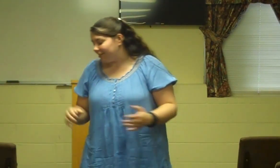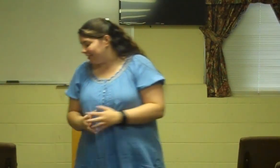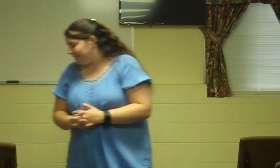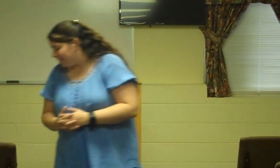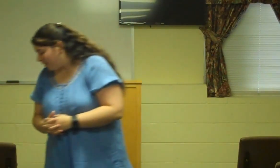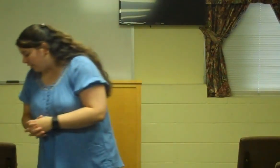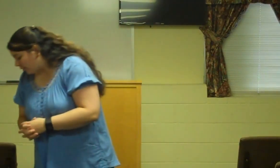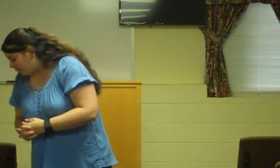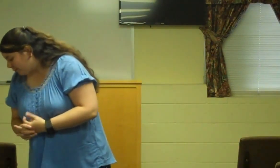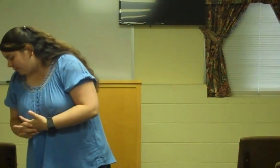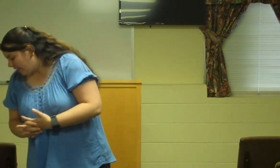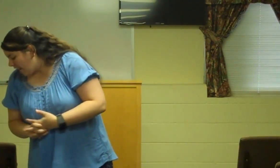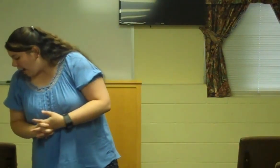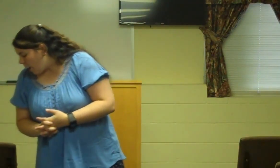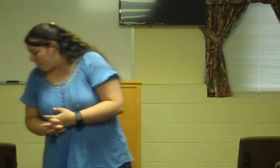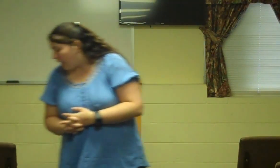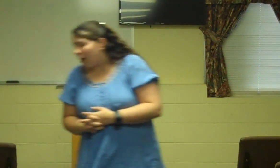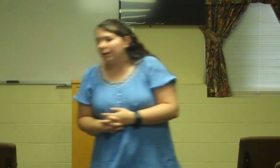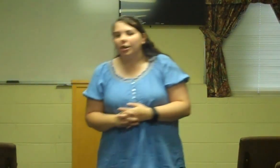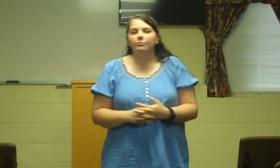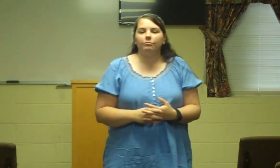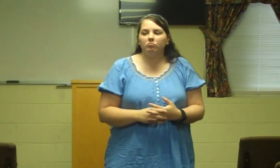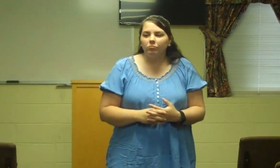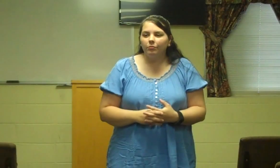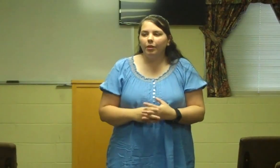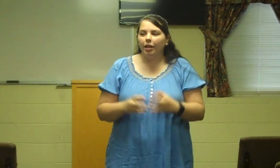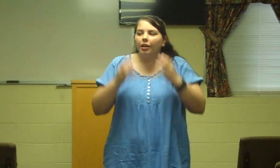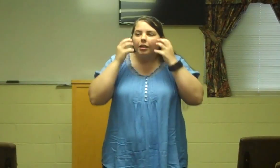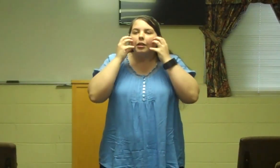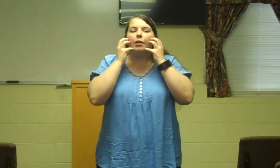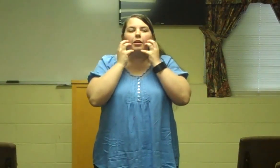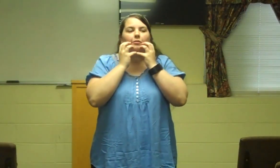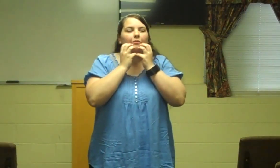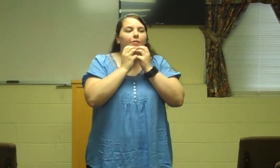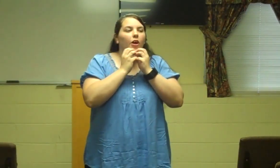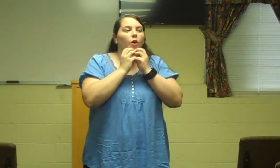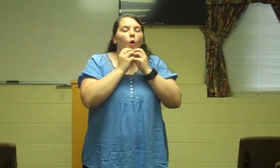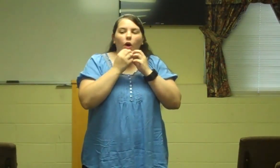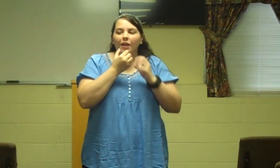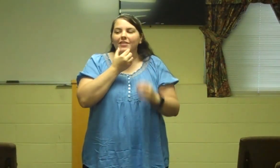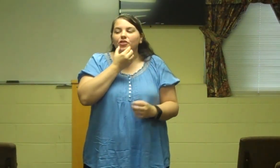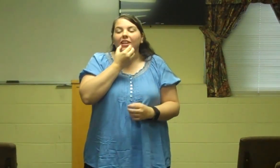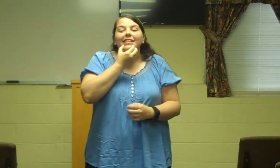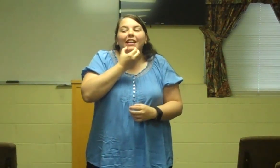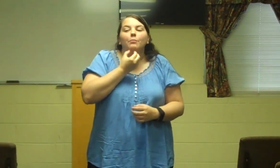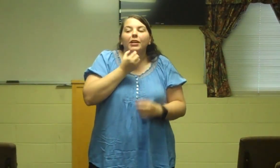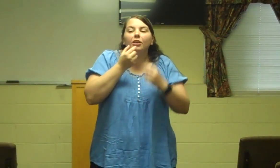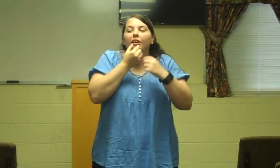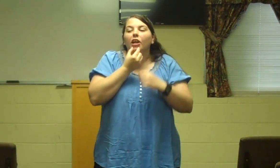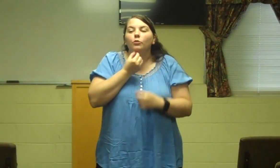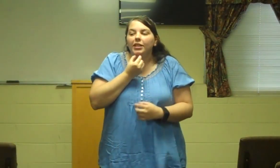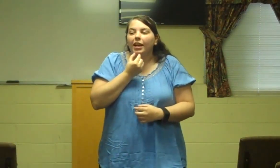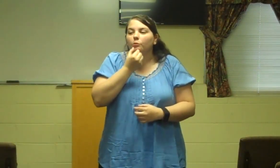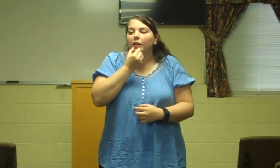it's very descriptive. A beard, weird. Or if it's just like this kind of beard, like a goatee kind of